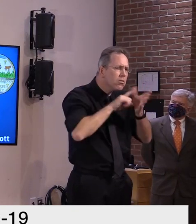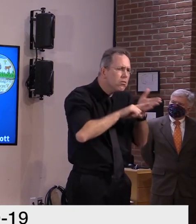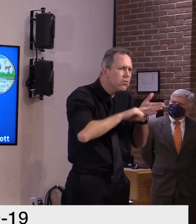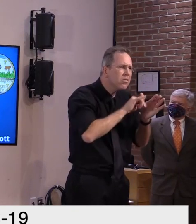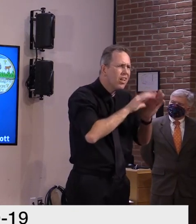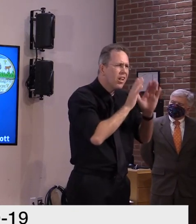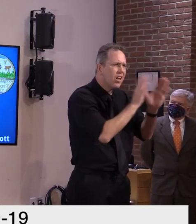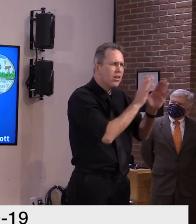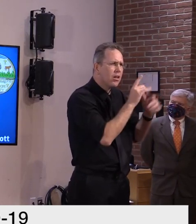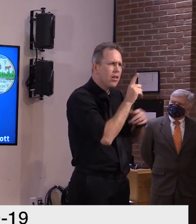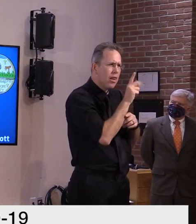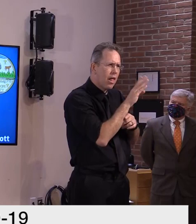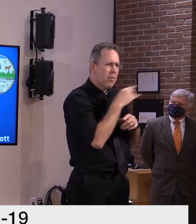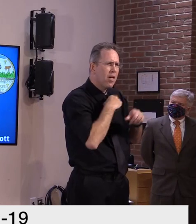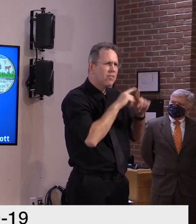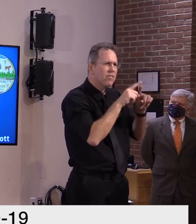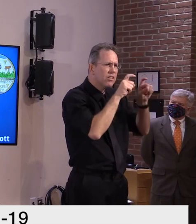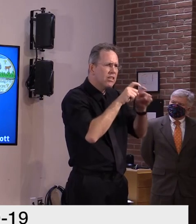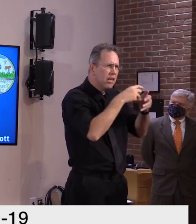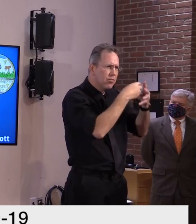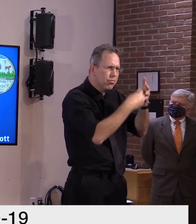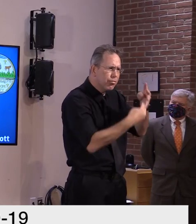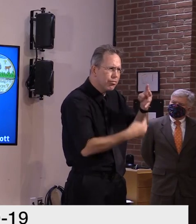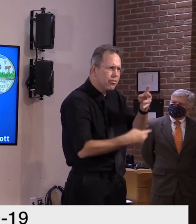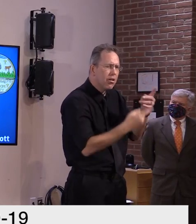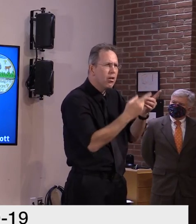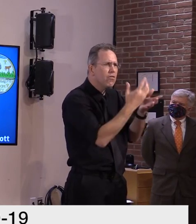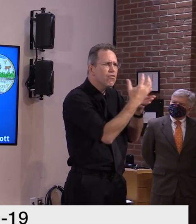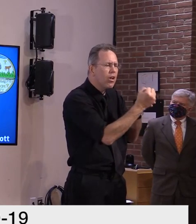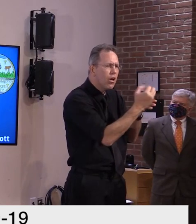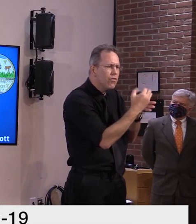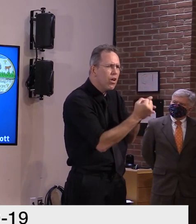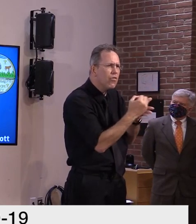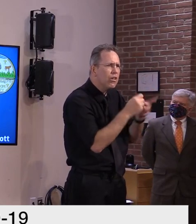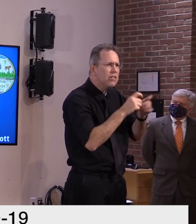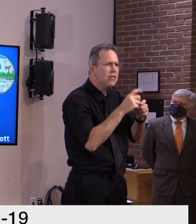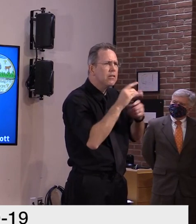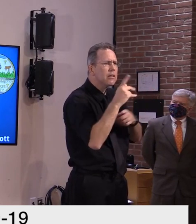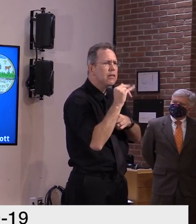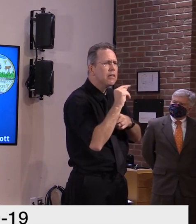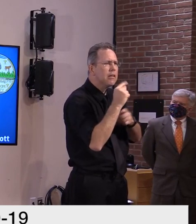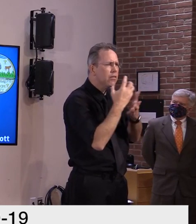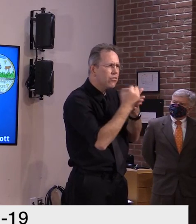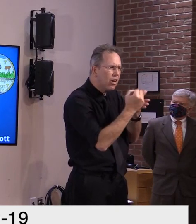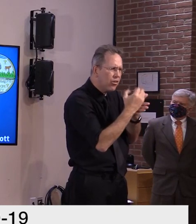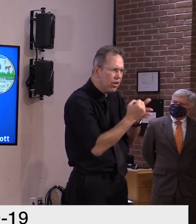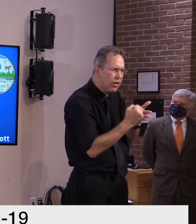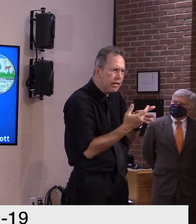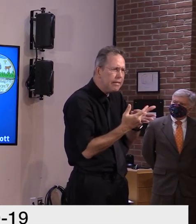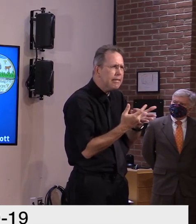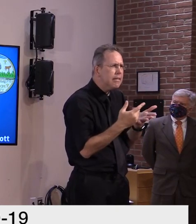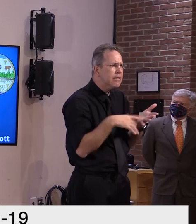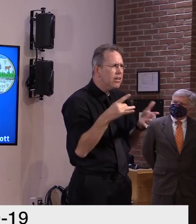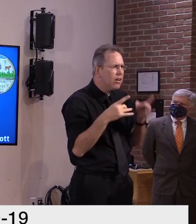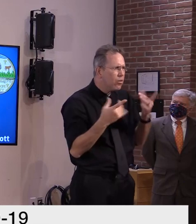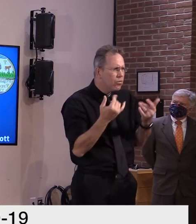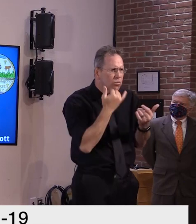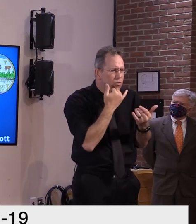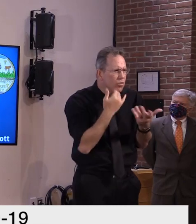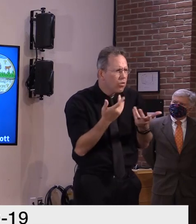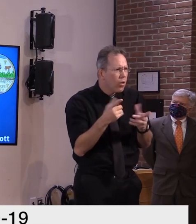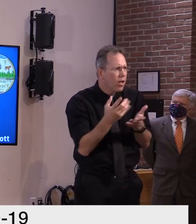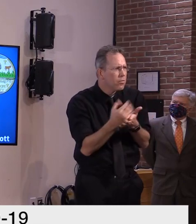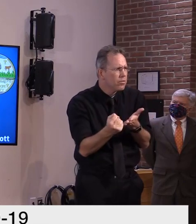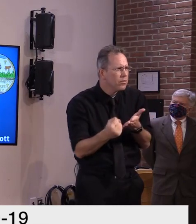haven't seen the exact survey you're referring to, but we are concerned actually about testing supplies for another